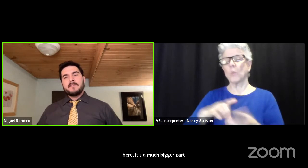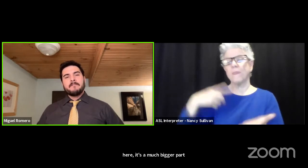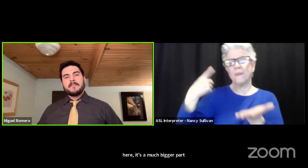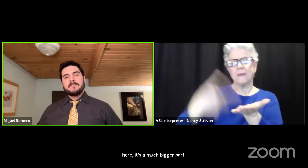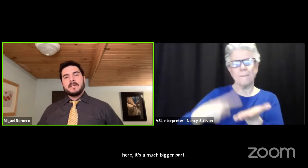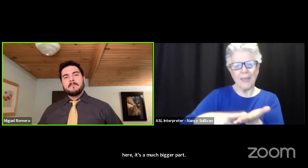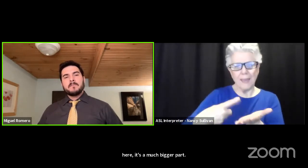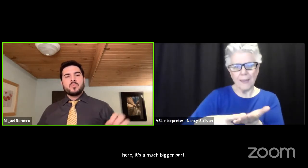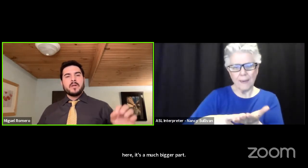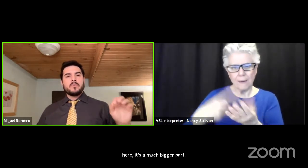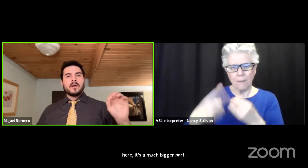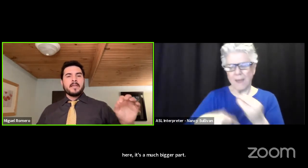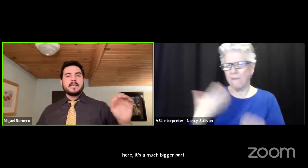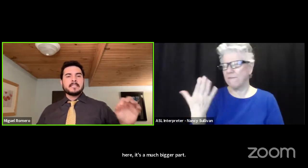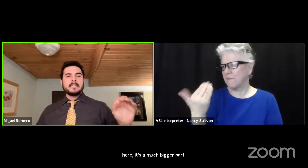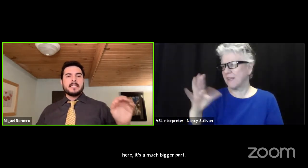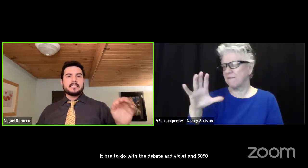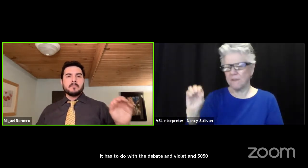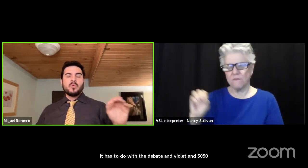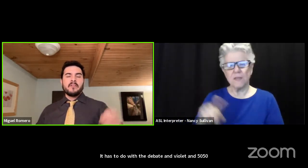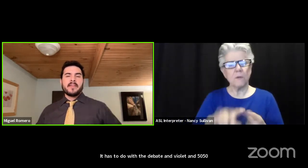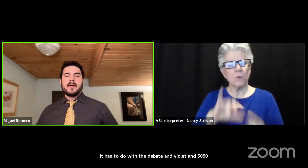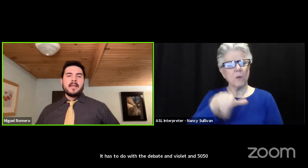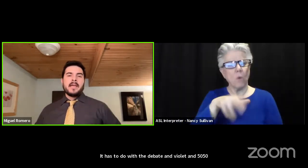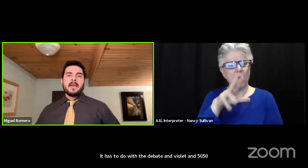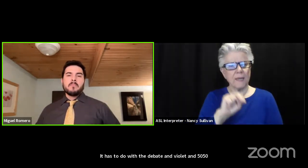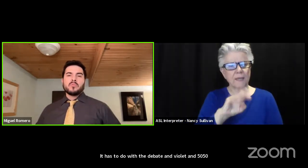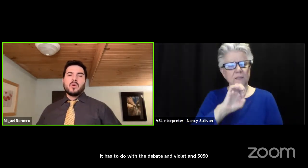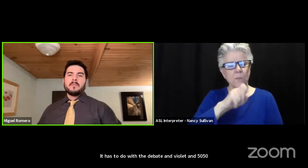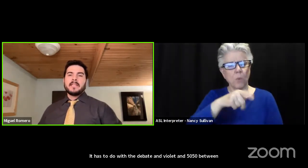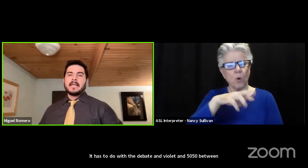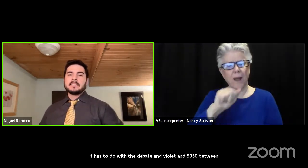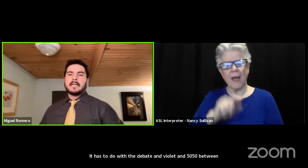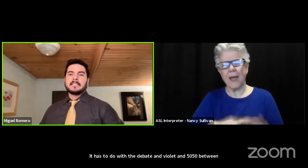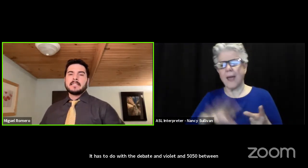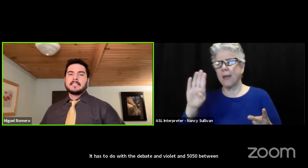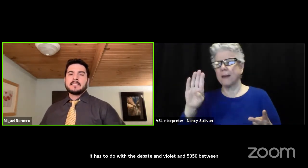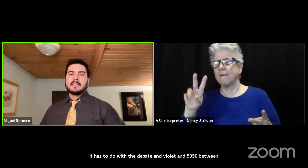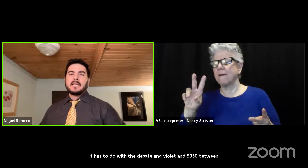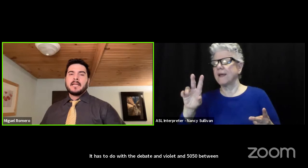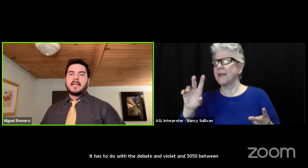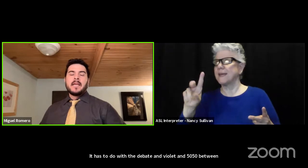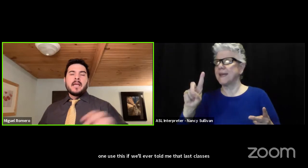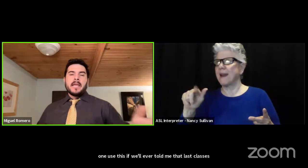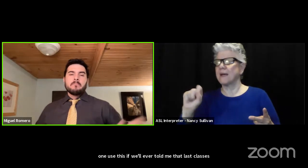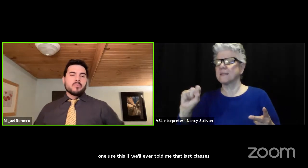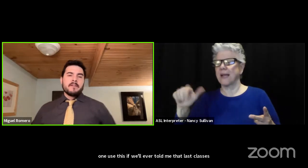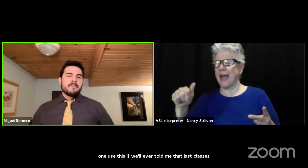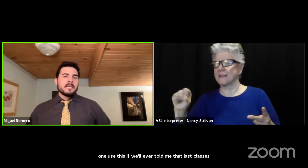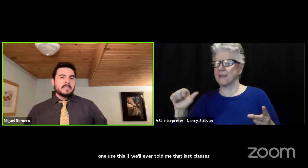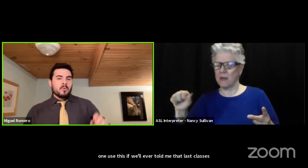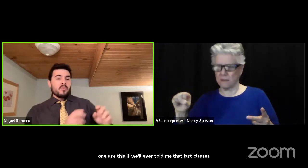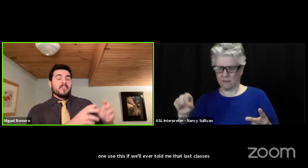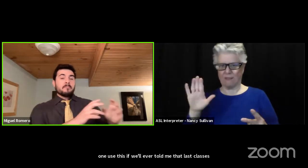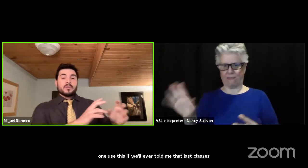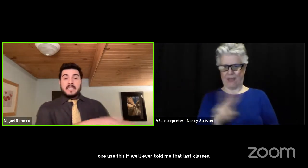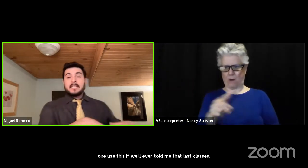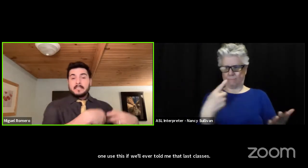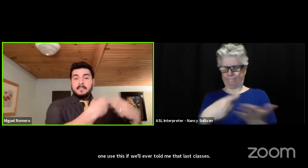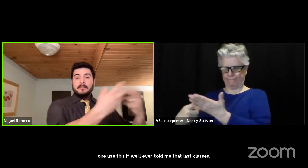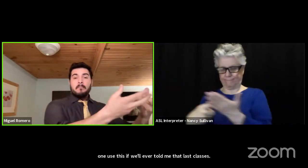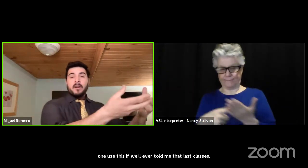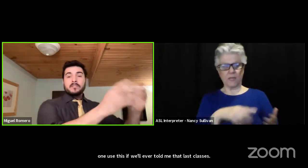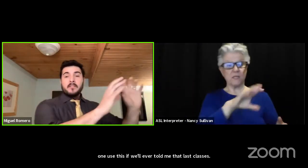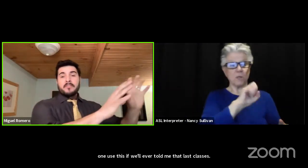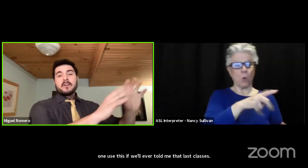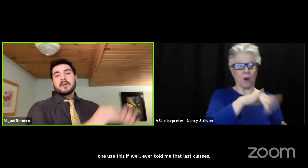Valladolid in 1550 between Juan Gines de Sepúlveda and Bartolomé de las Casas. In brief, Sepúlveda